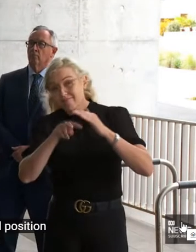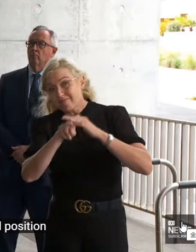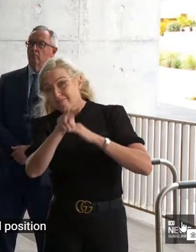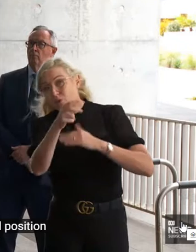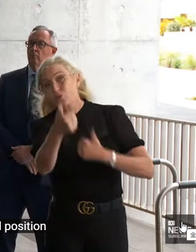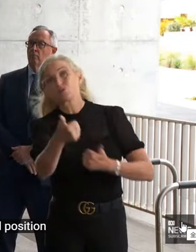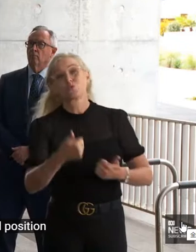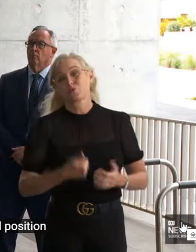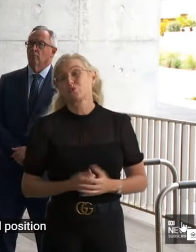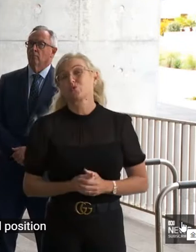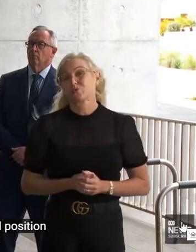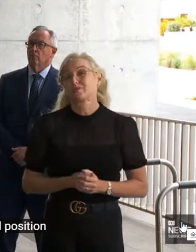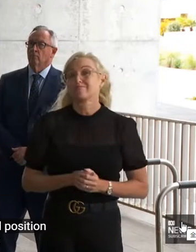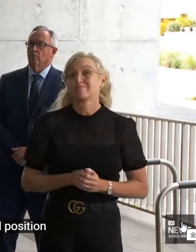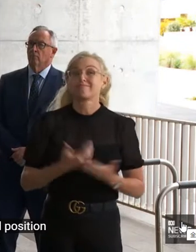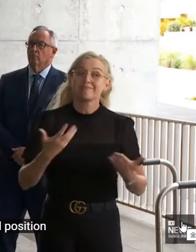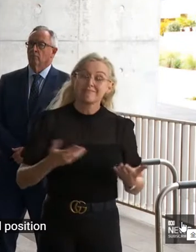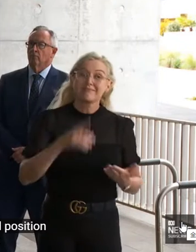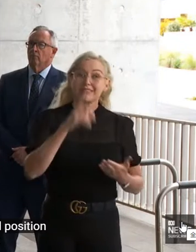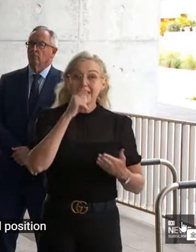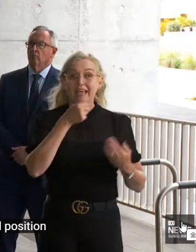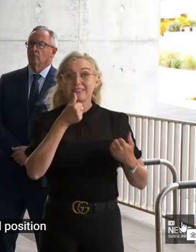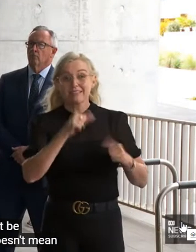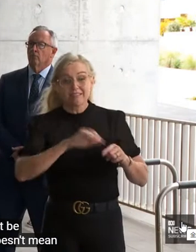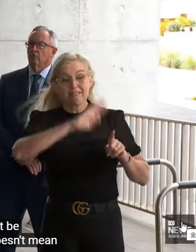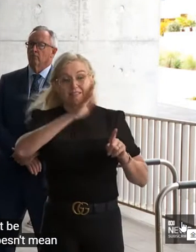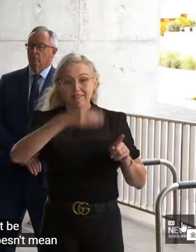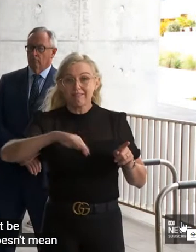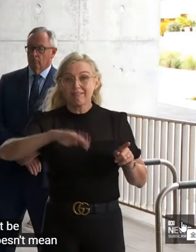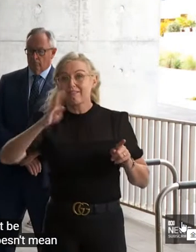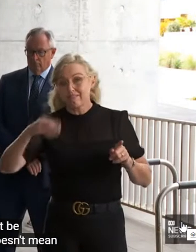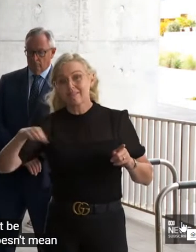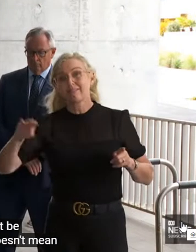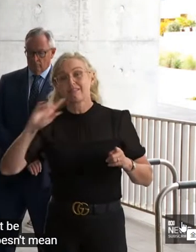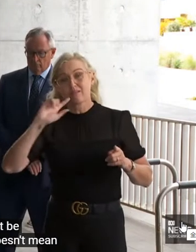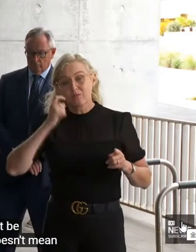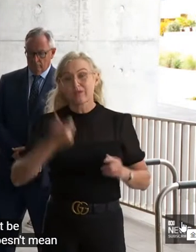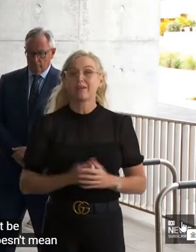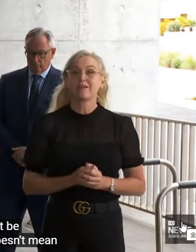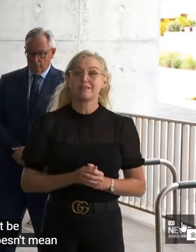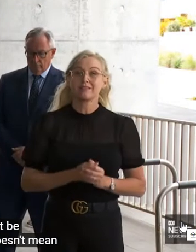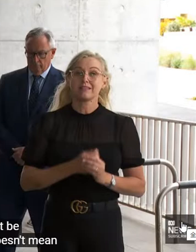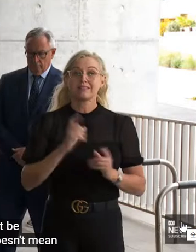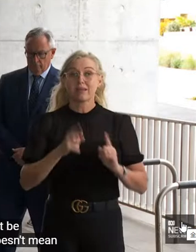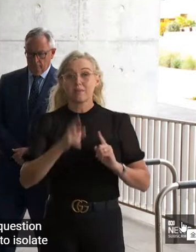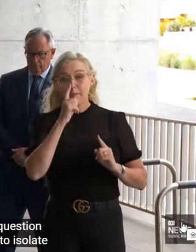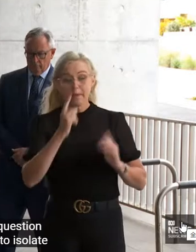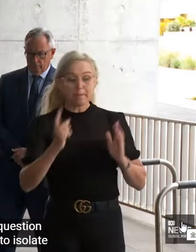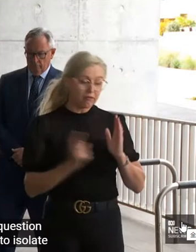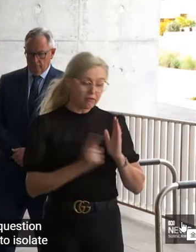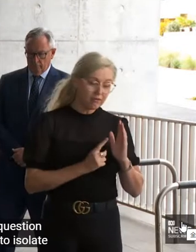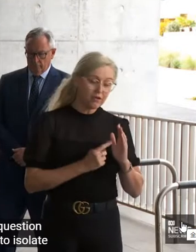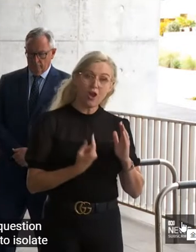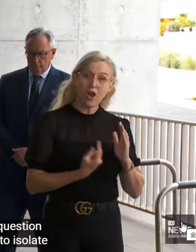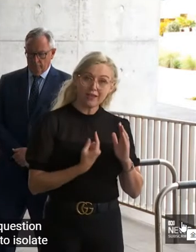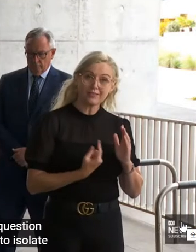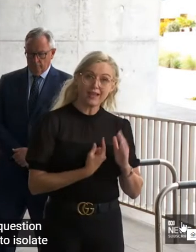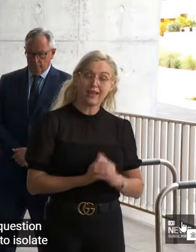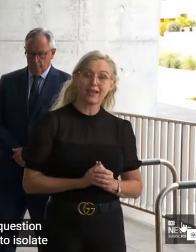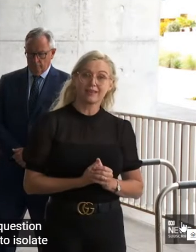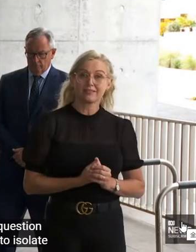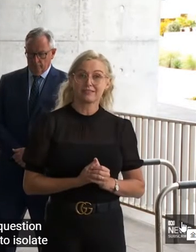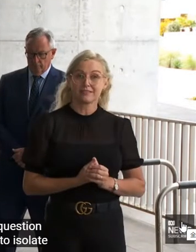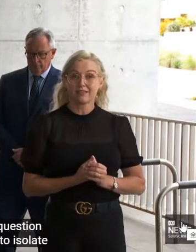there won't be inconveniences. It doesn't mean that, to your question, that people will have to isolate if they are